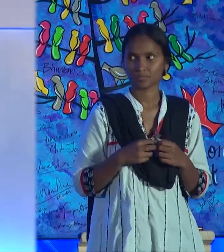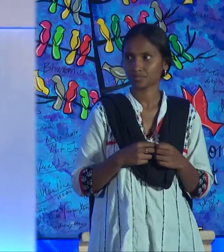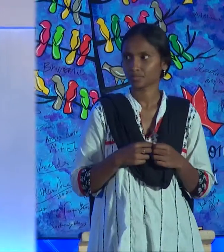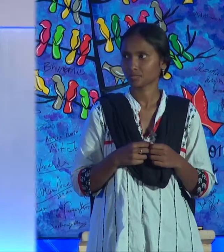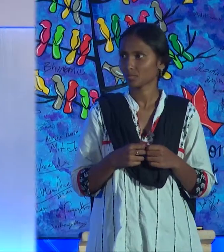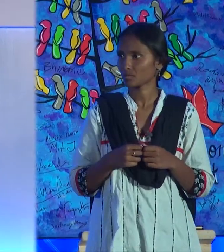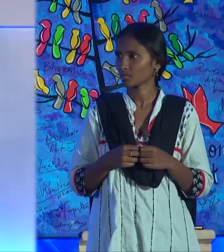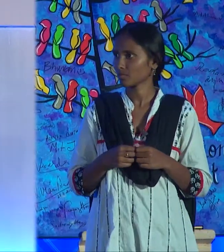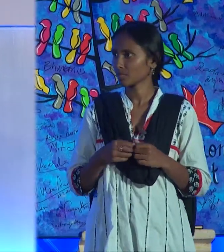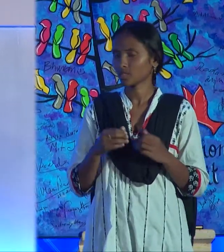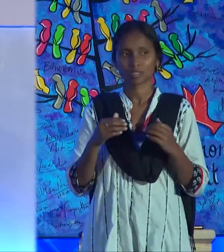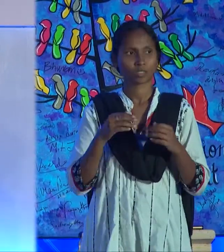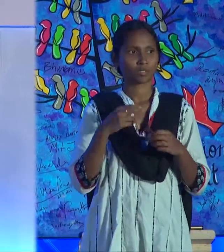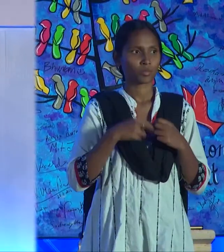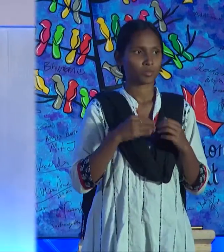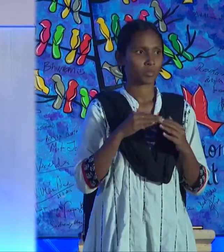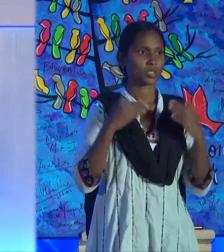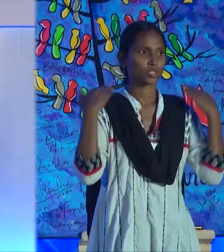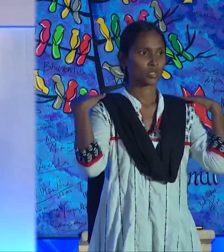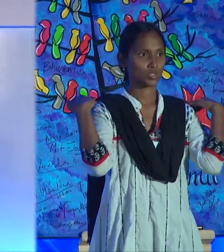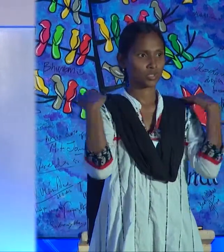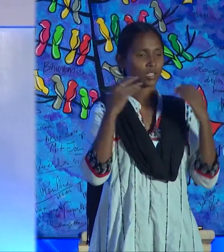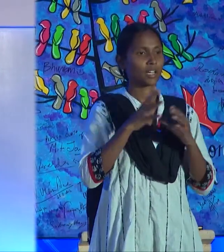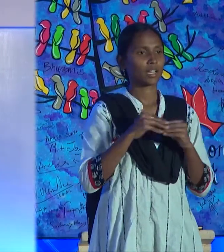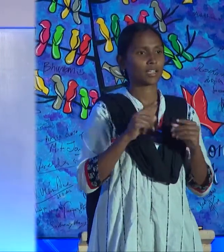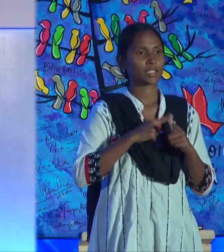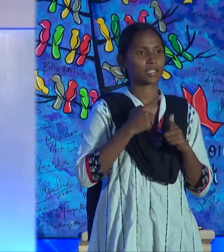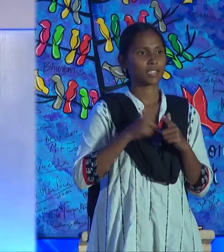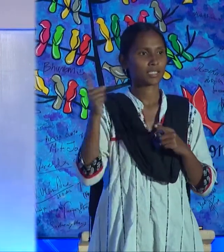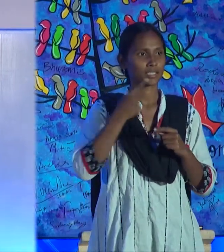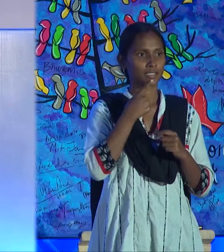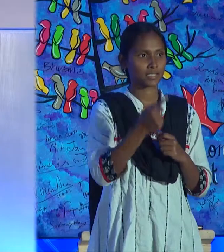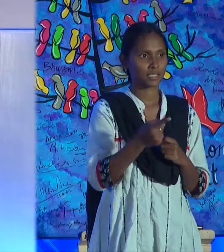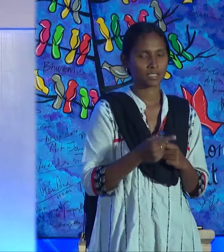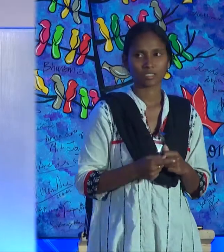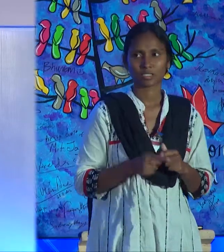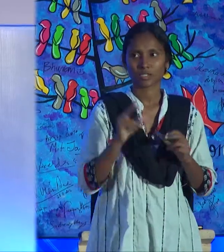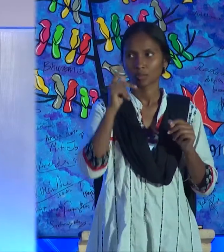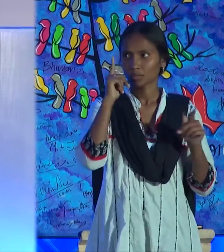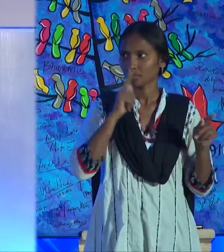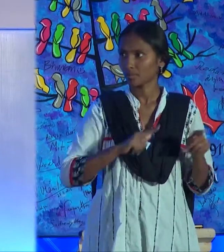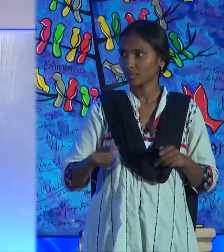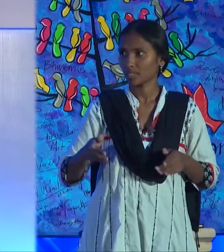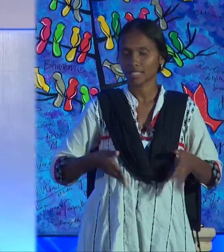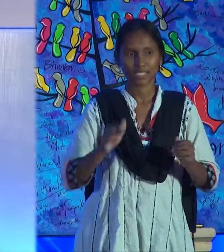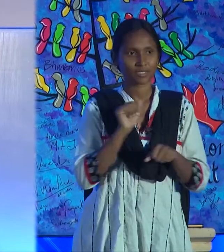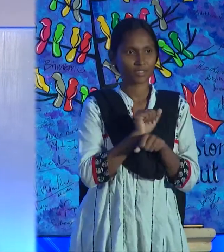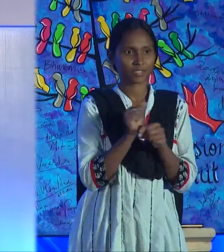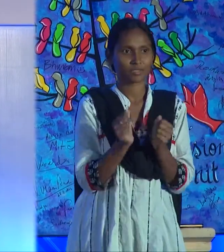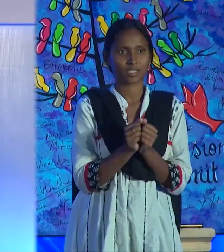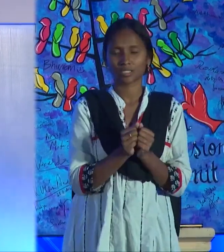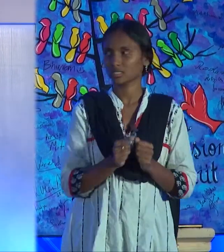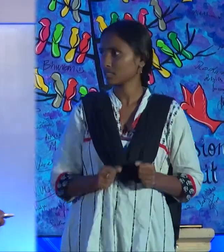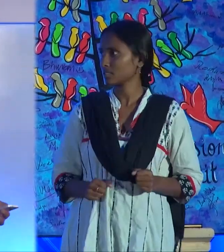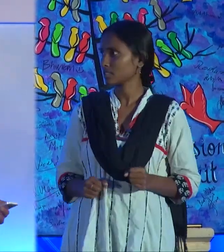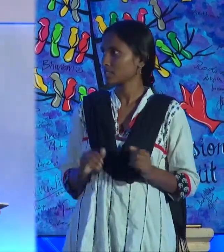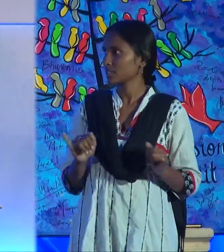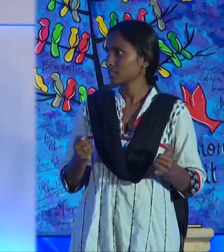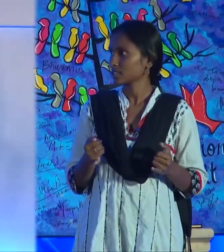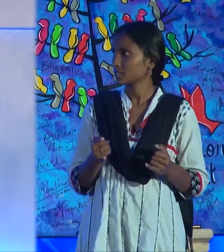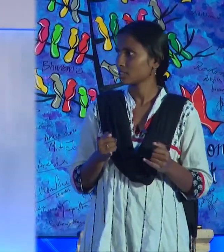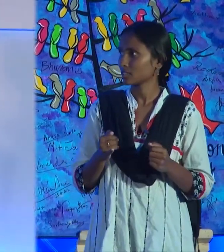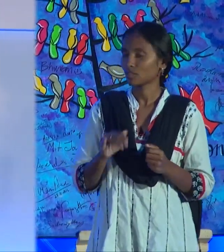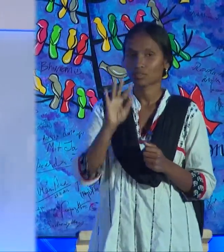a lot of baggage on their shoulders. And then we said, all right, there's no plan B, so let's work with them. It just took us